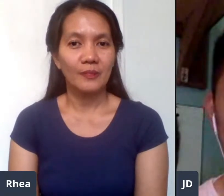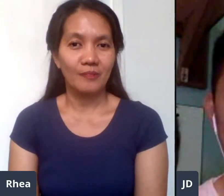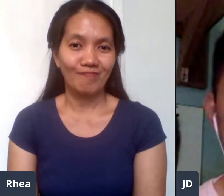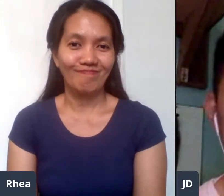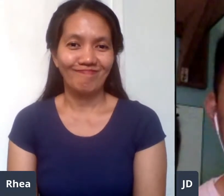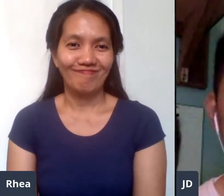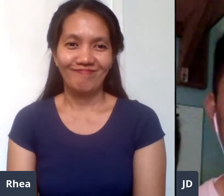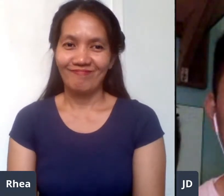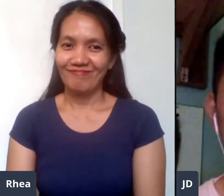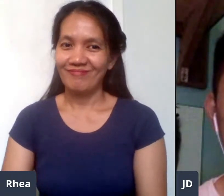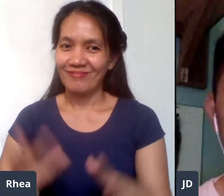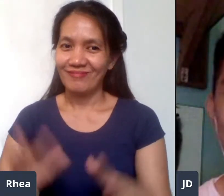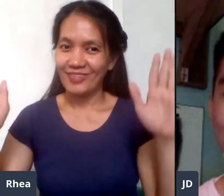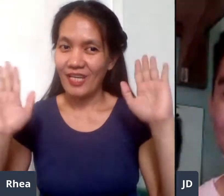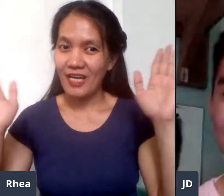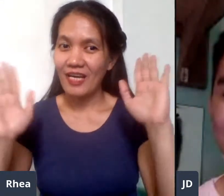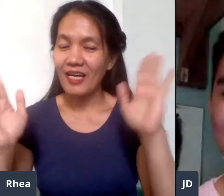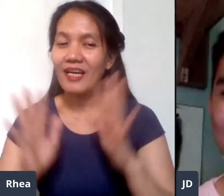Namol.